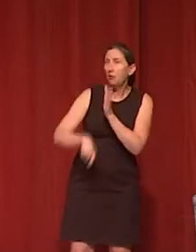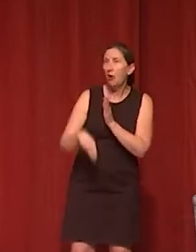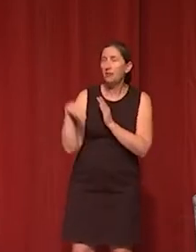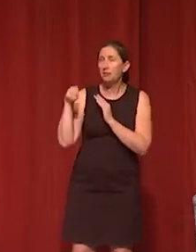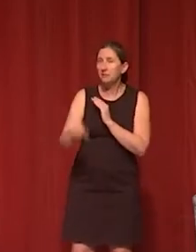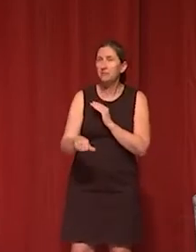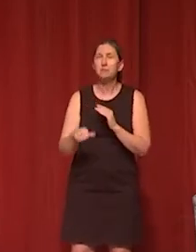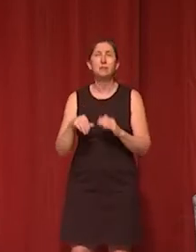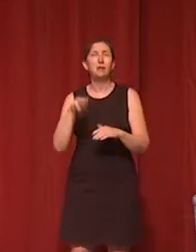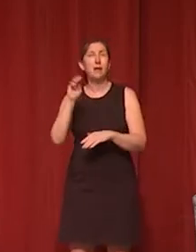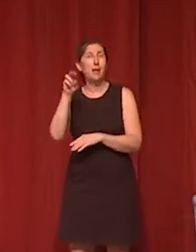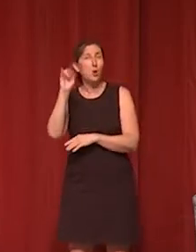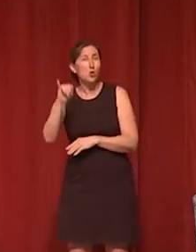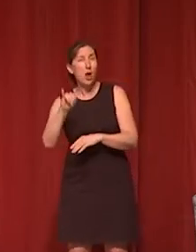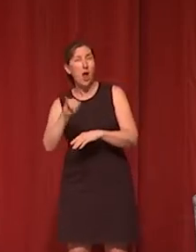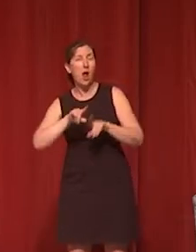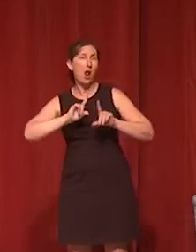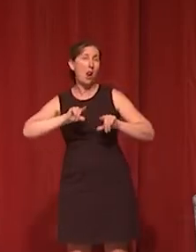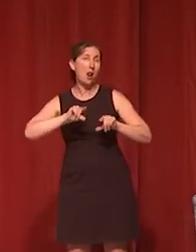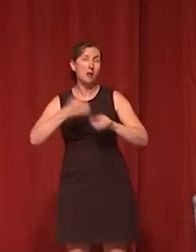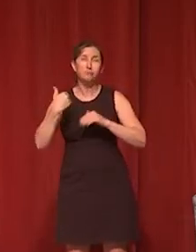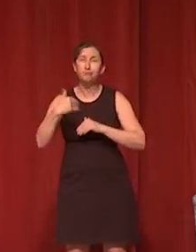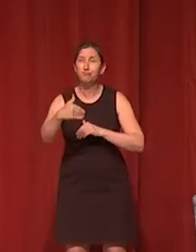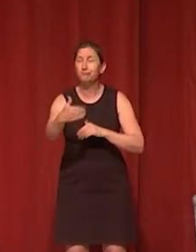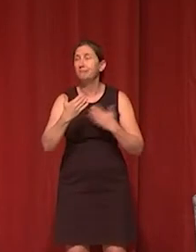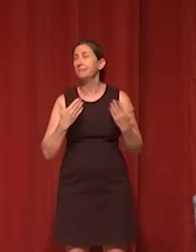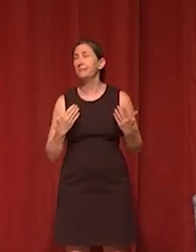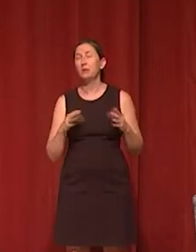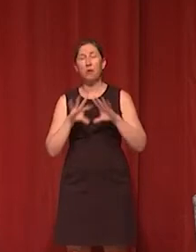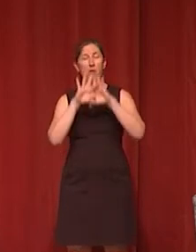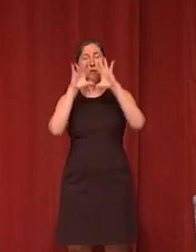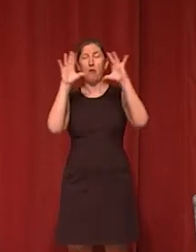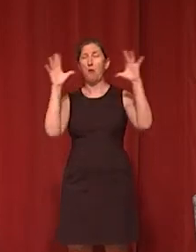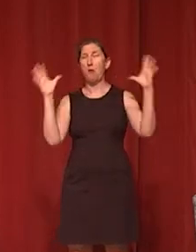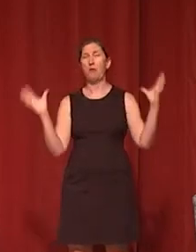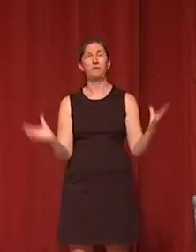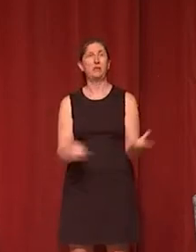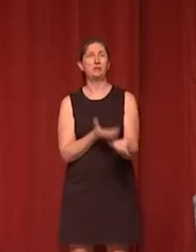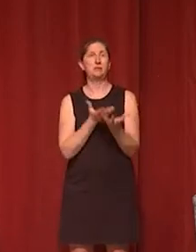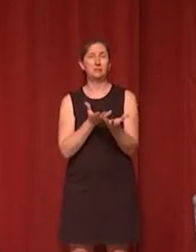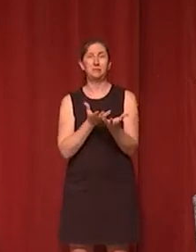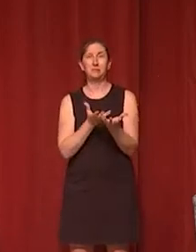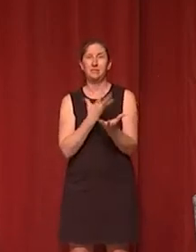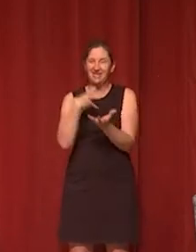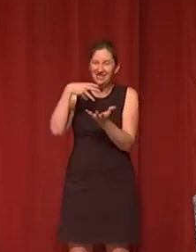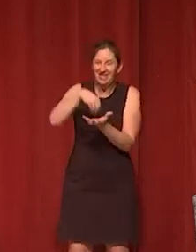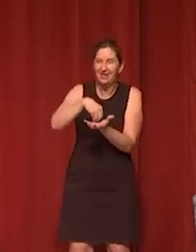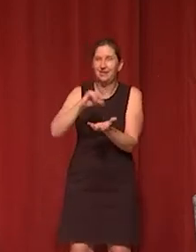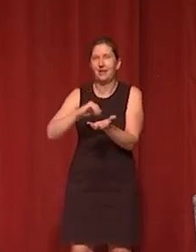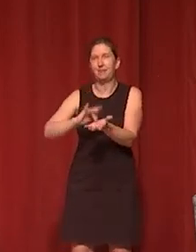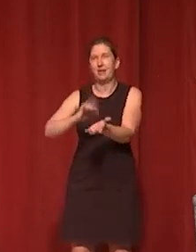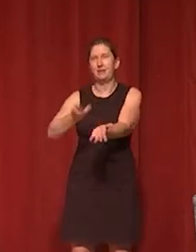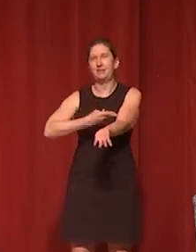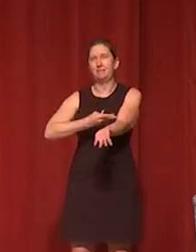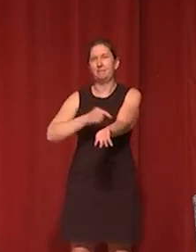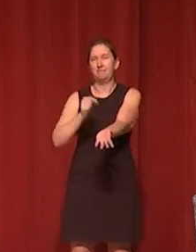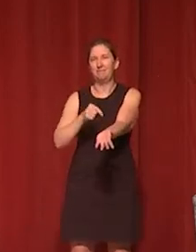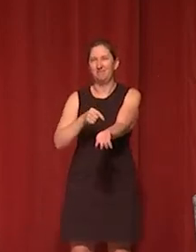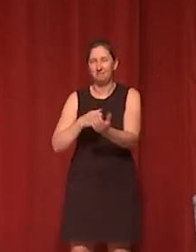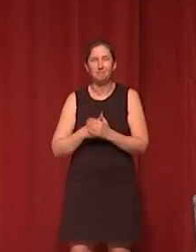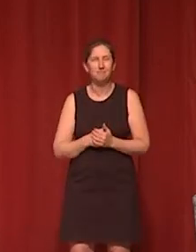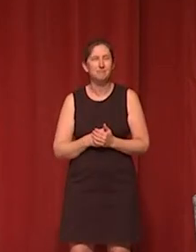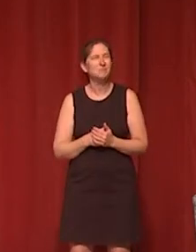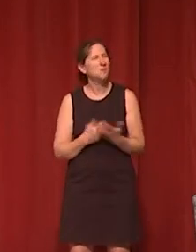scans, continual MRI scans, all of those are additional, you know, components with this therapy that are a little different